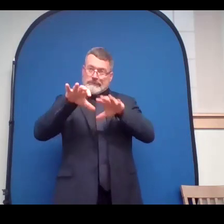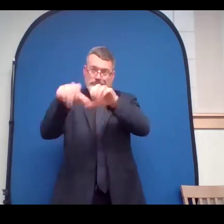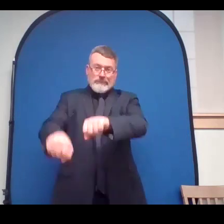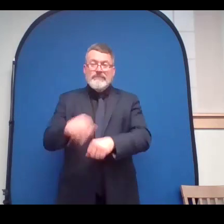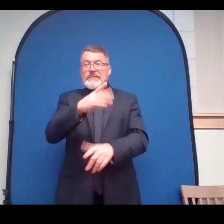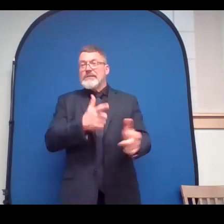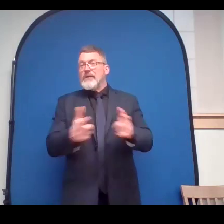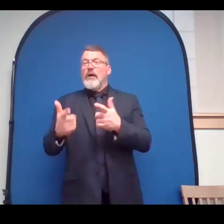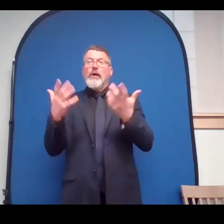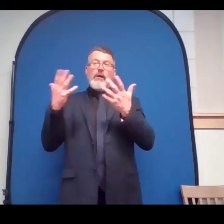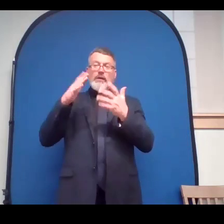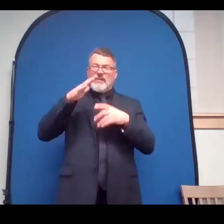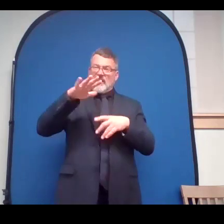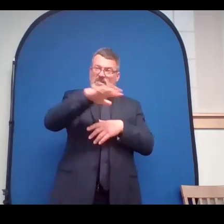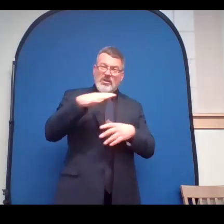No, ma'am.